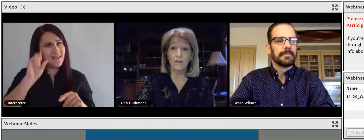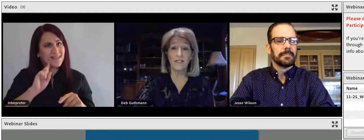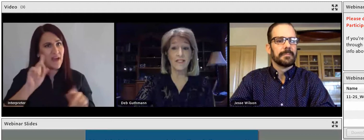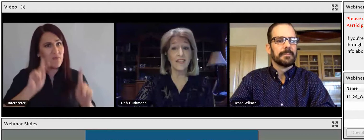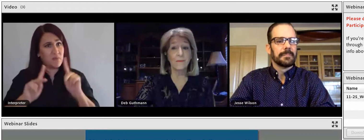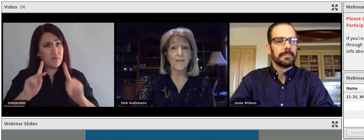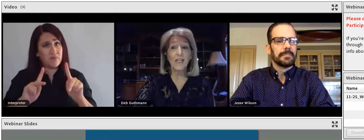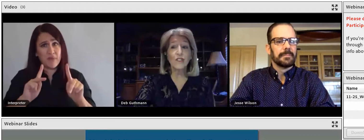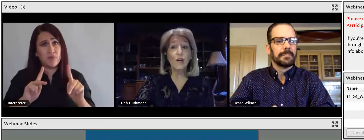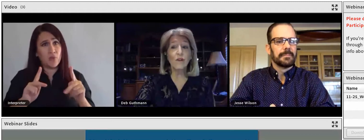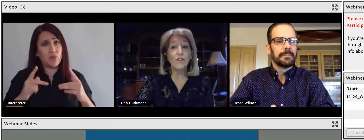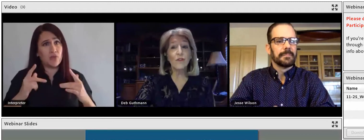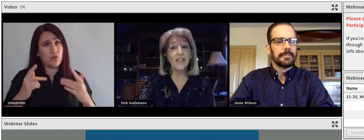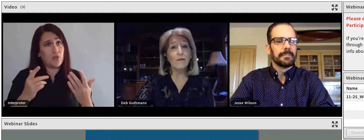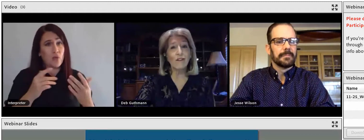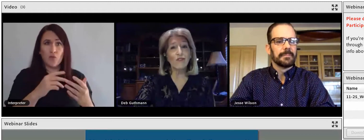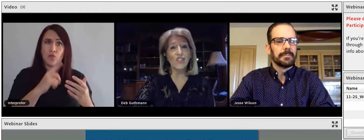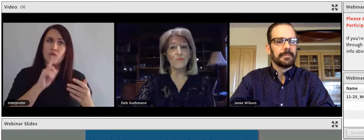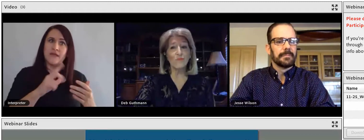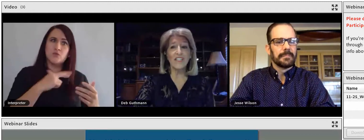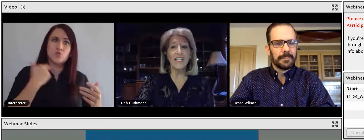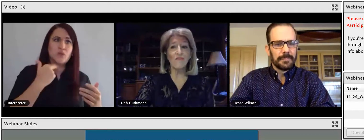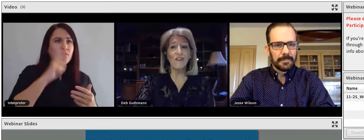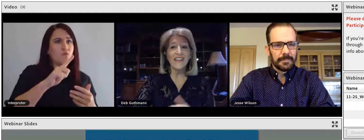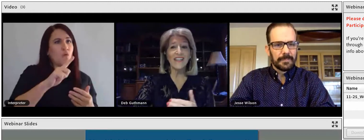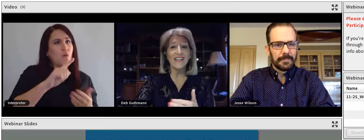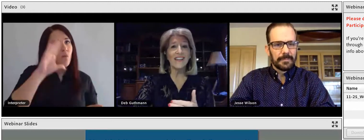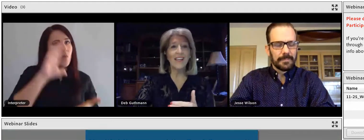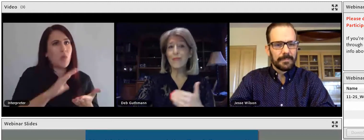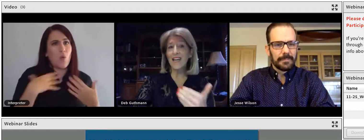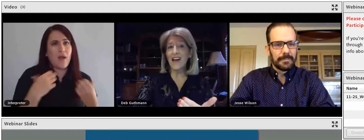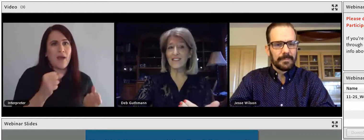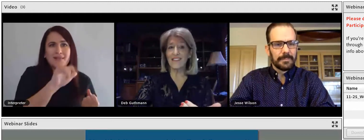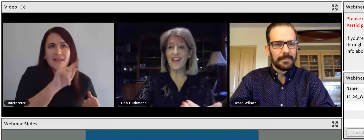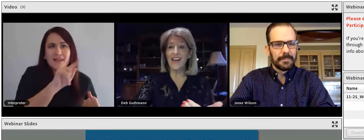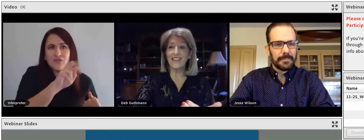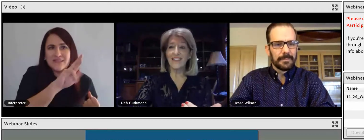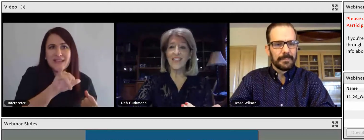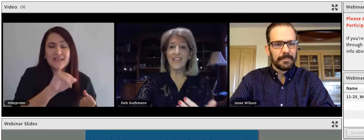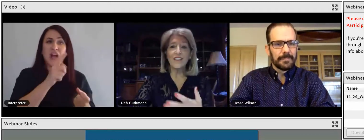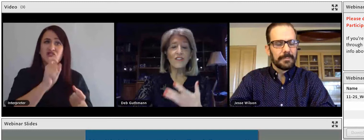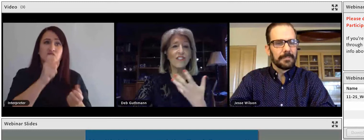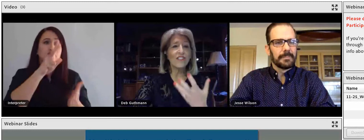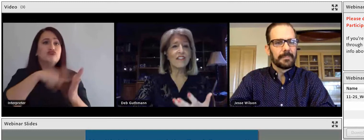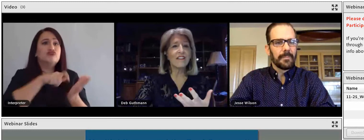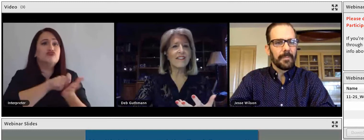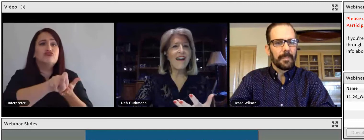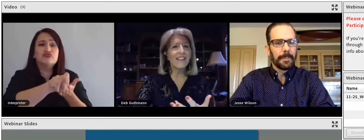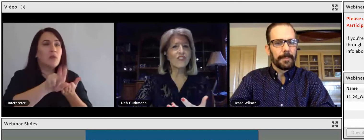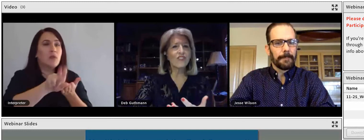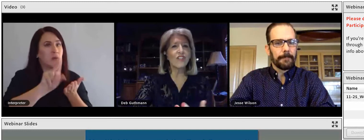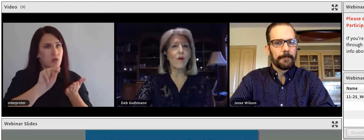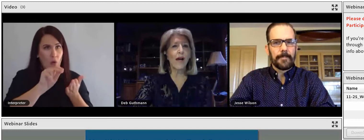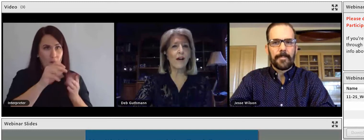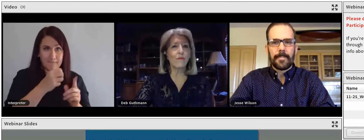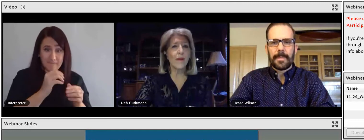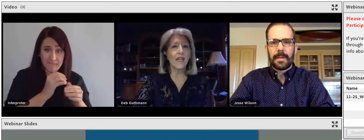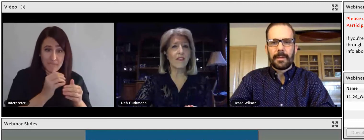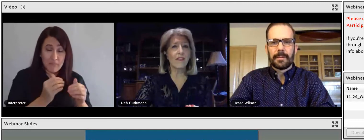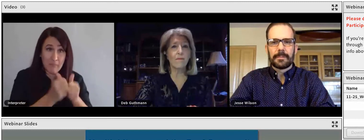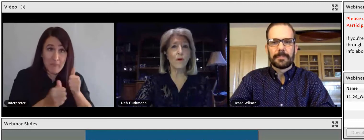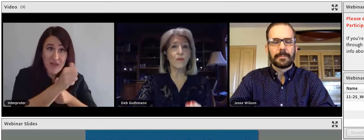health literacy. So if you think about just reading and writing, beyond that is the skill and knowledge to know